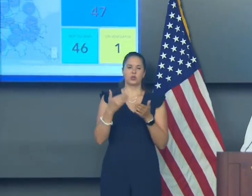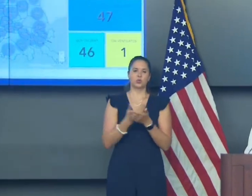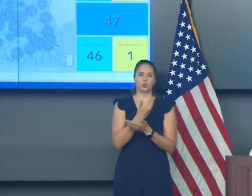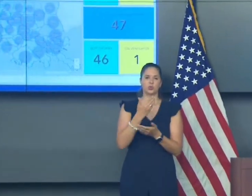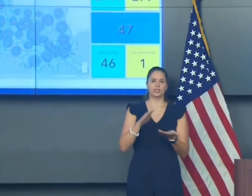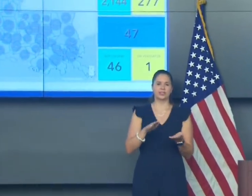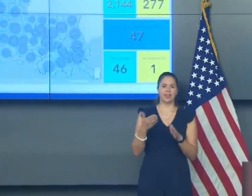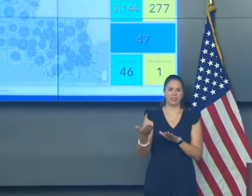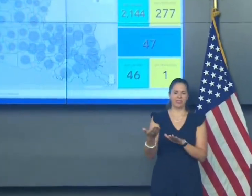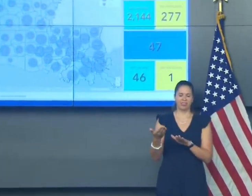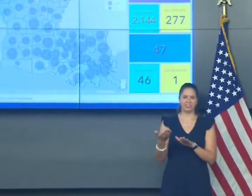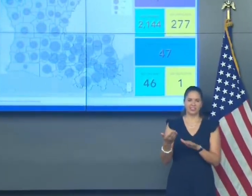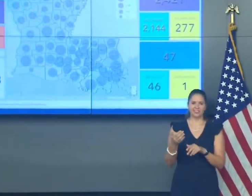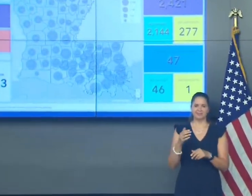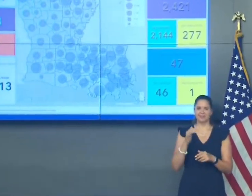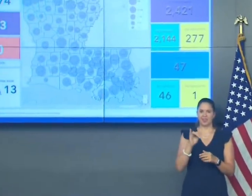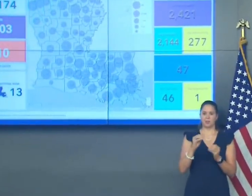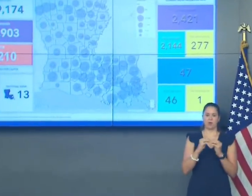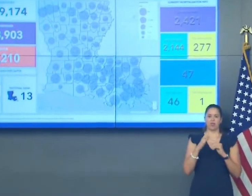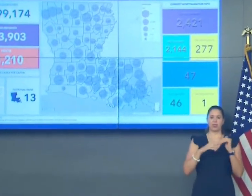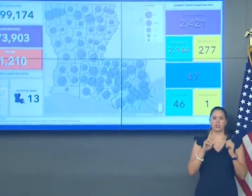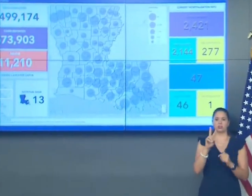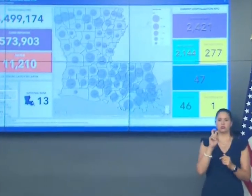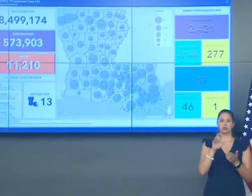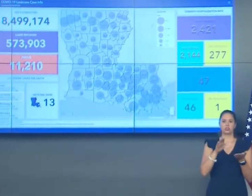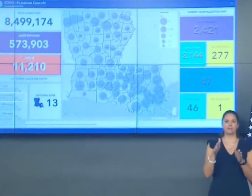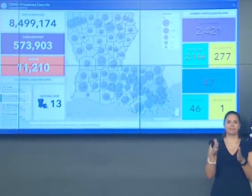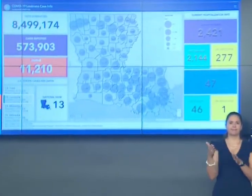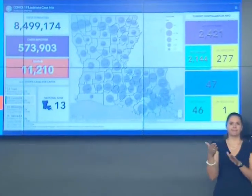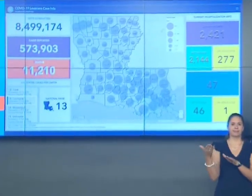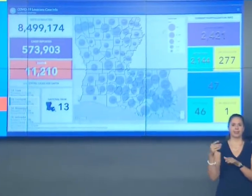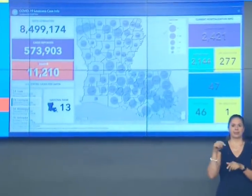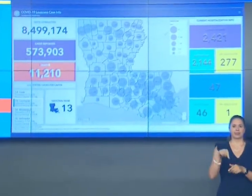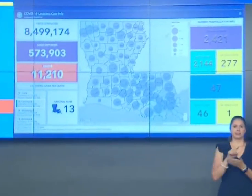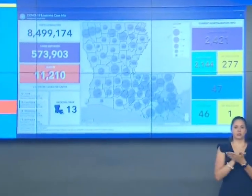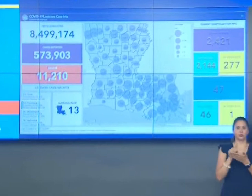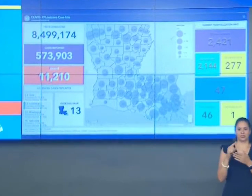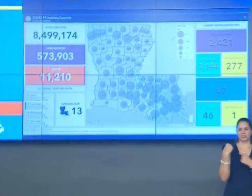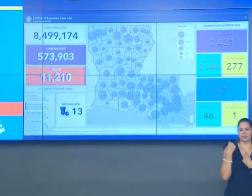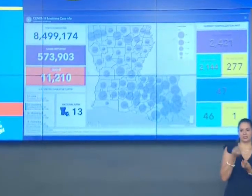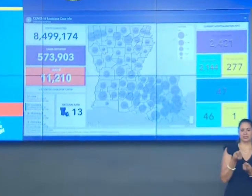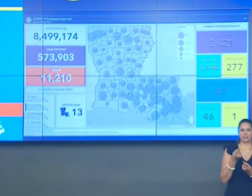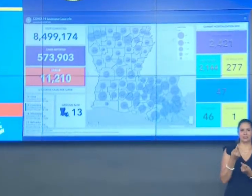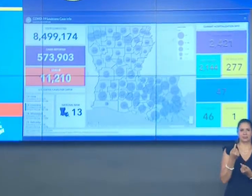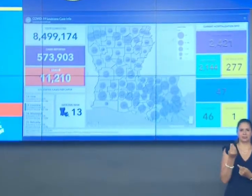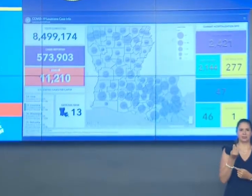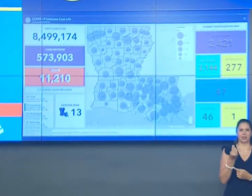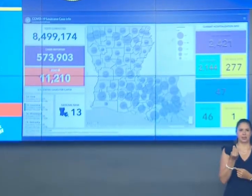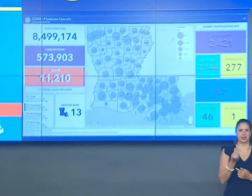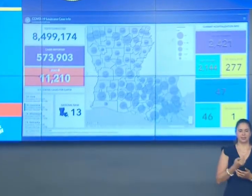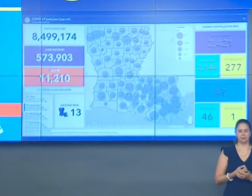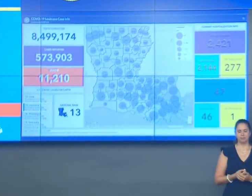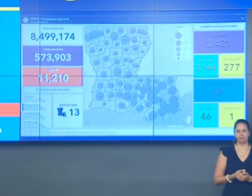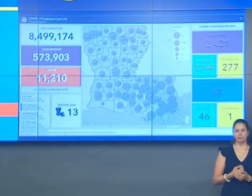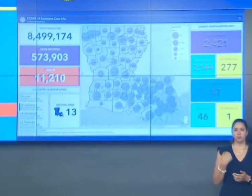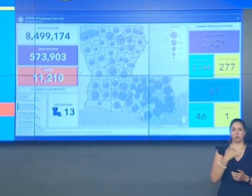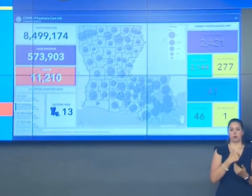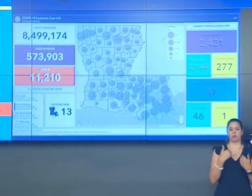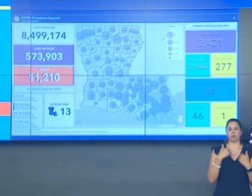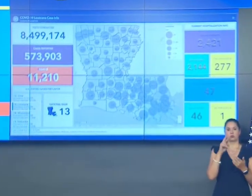deaths. That's more than 200 deaths this week that we've reported since Monday. We have